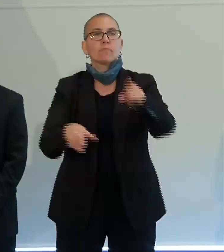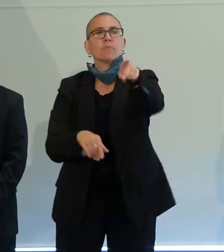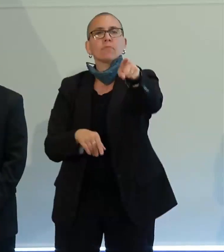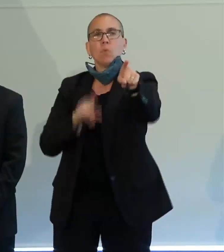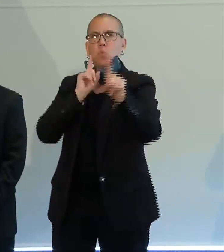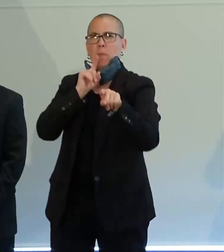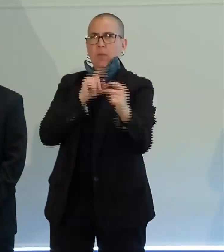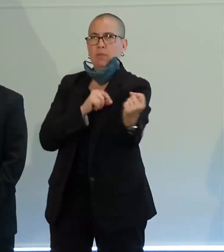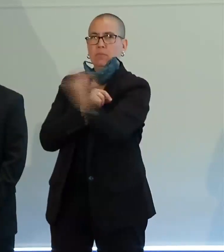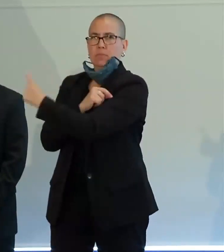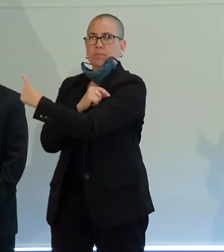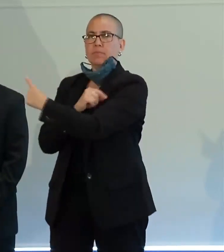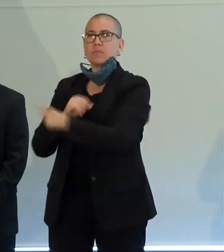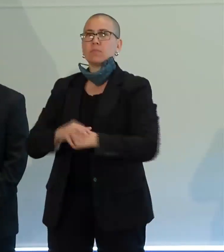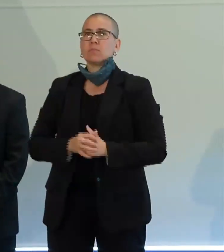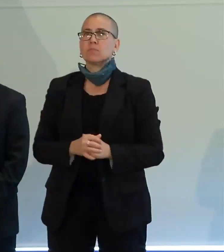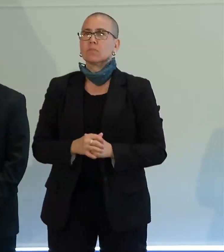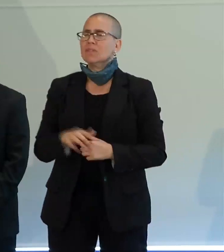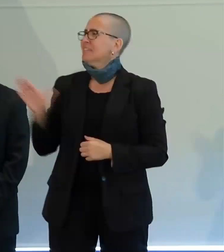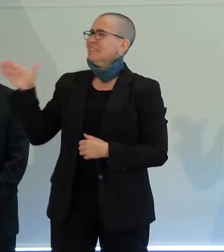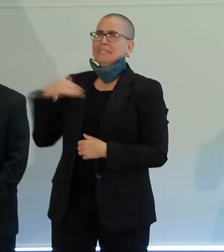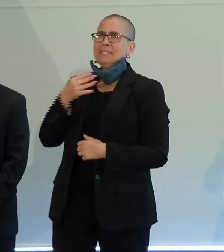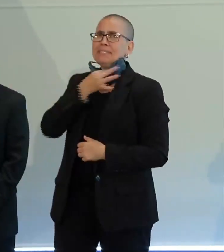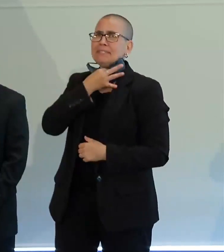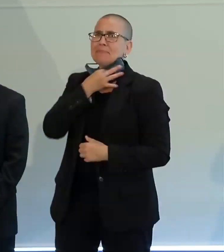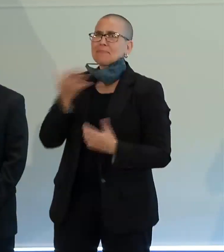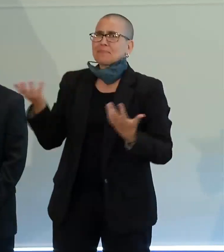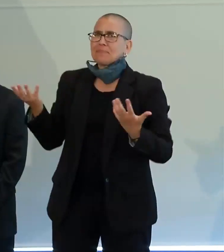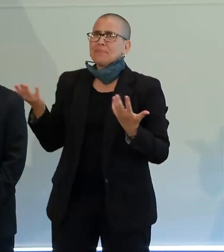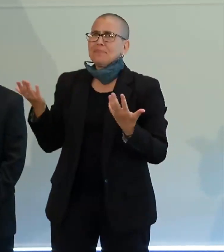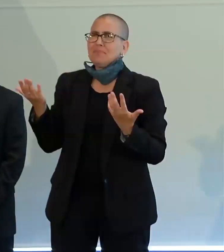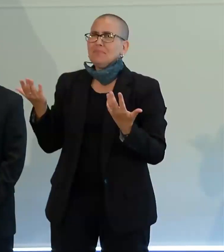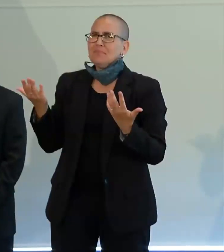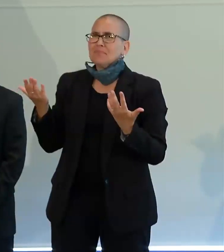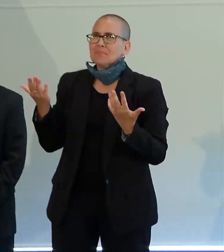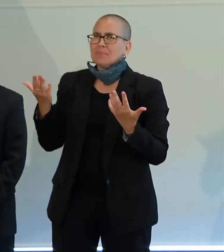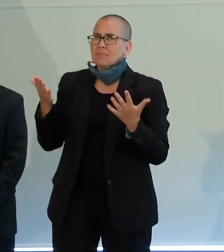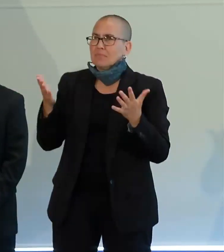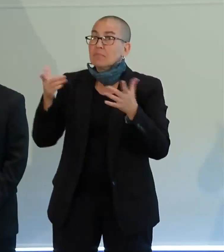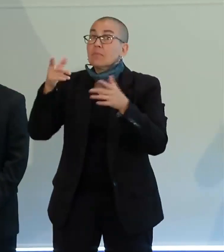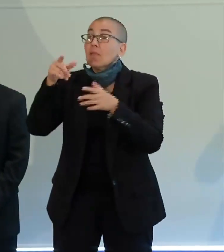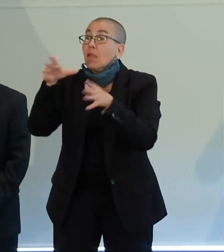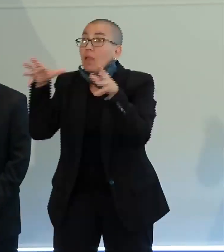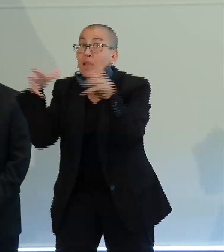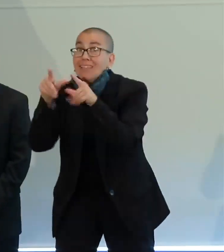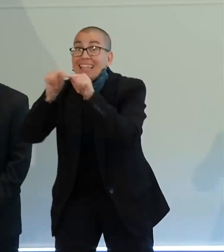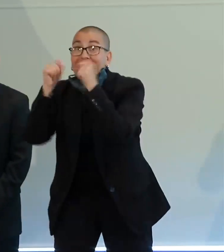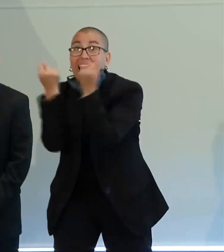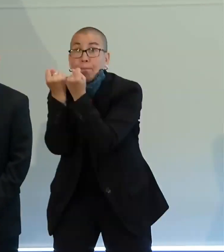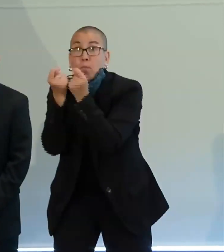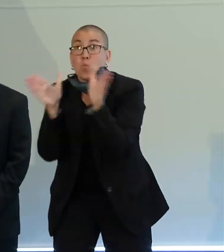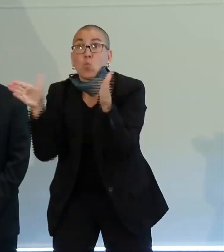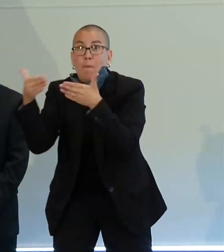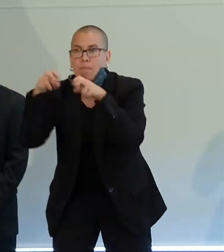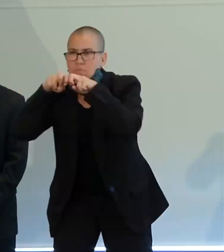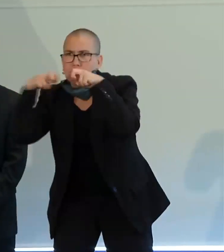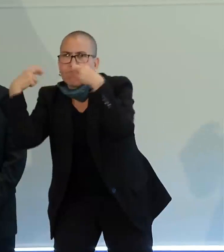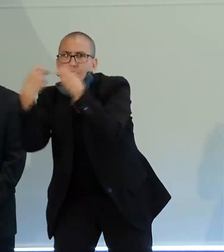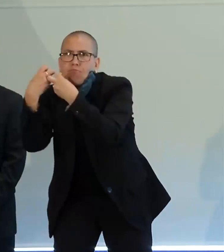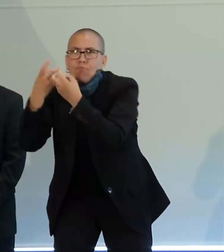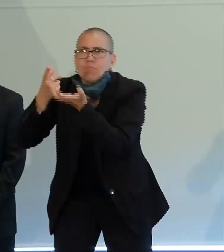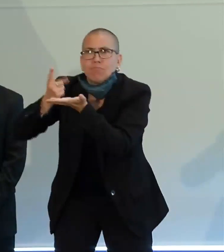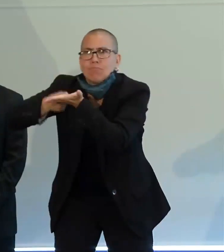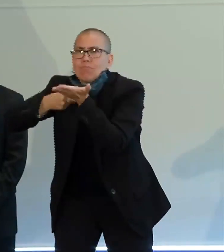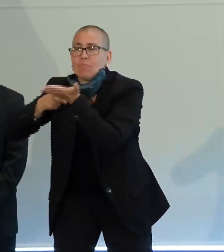Attorney General, could you just take us into that room when the decision was made for you personally, for this case, filed these